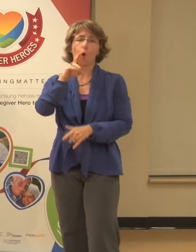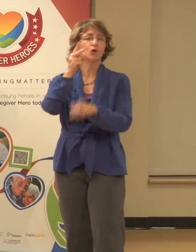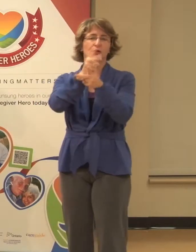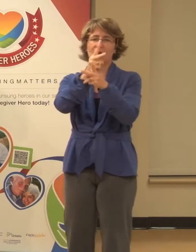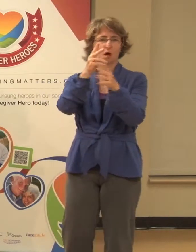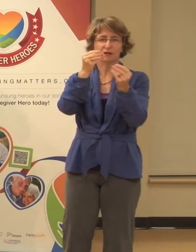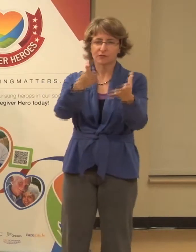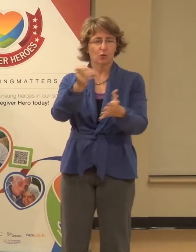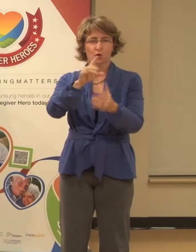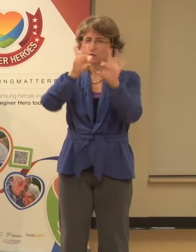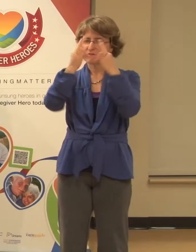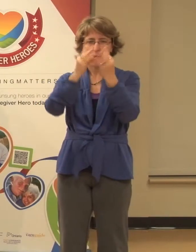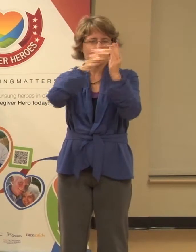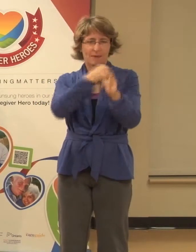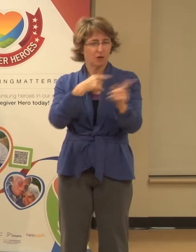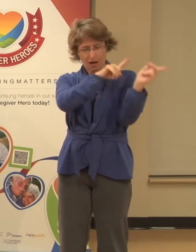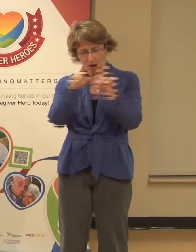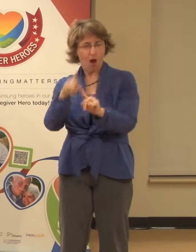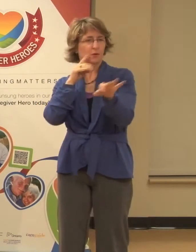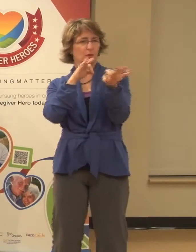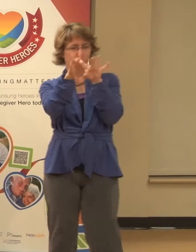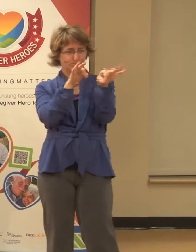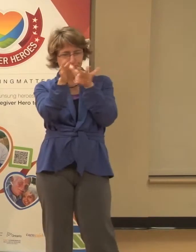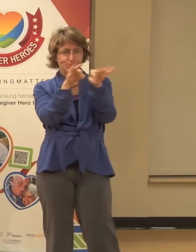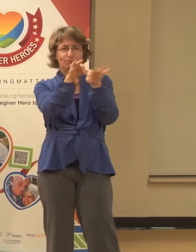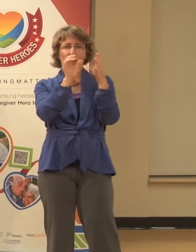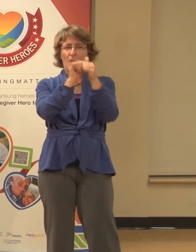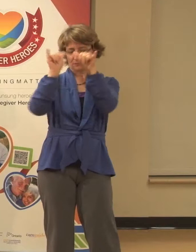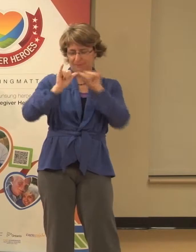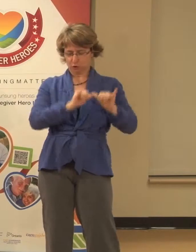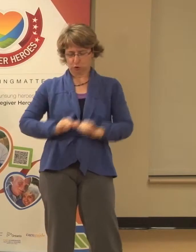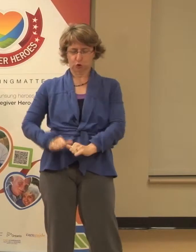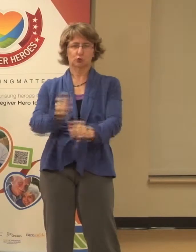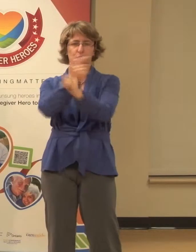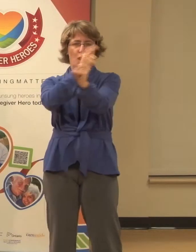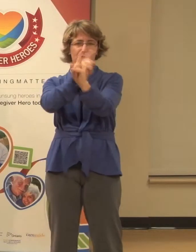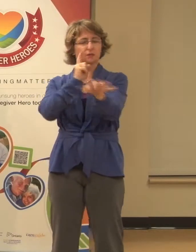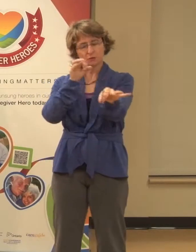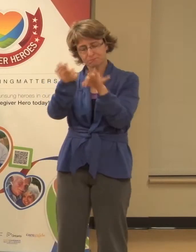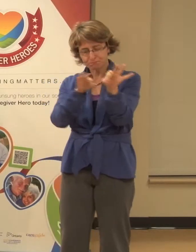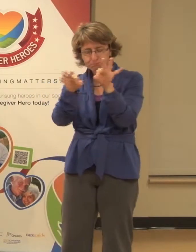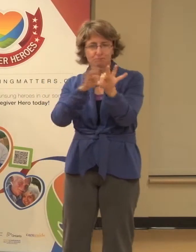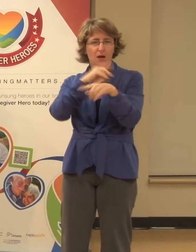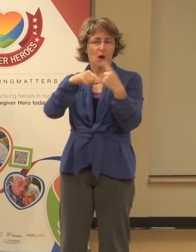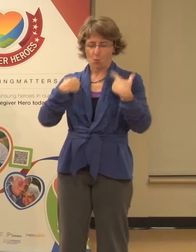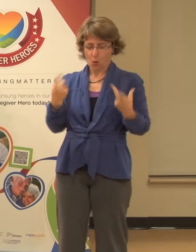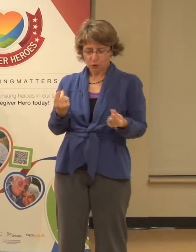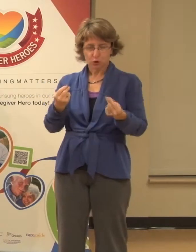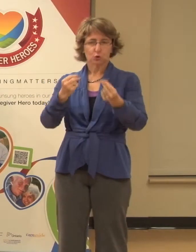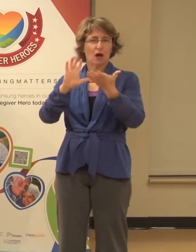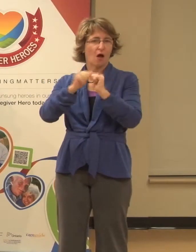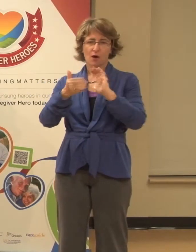your family member can come in and we can give them personal consultation about what Silvert's does and how we